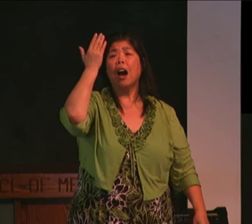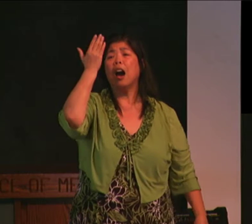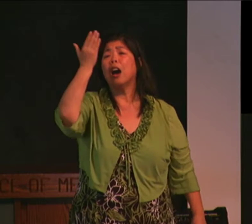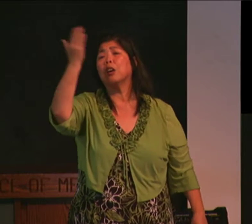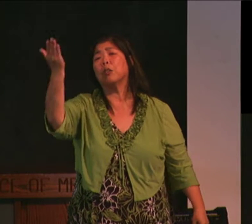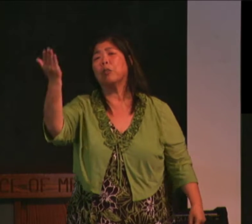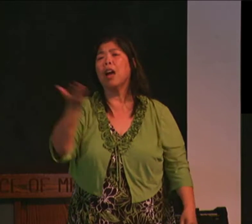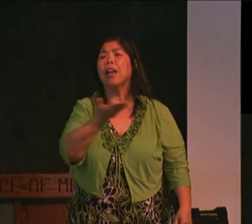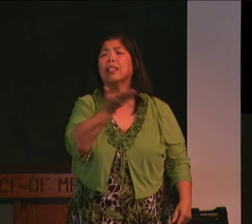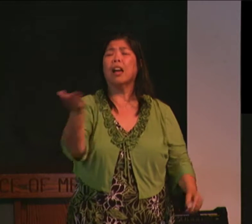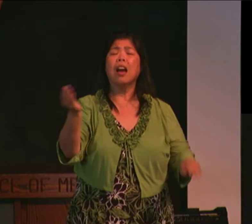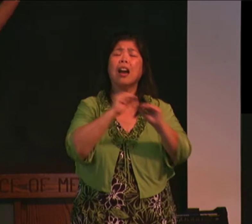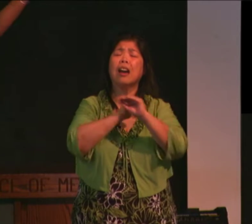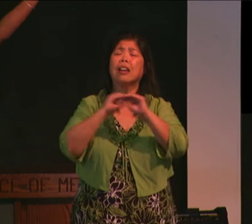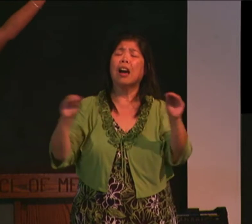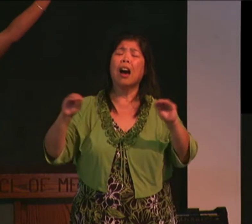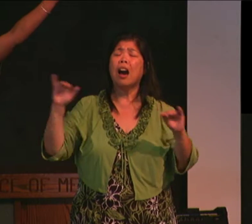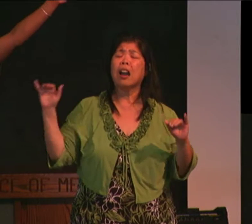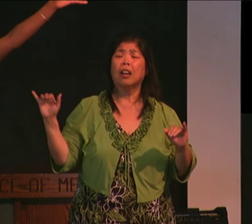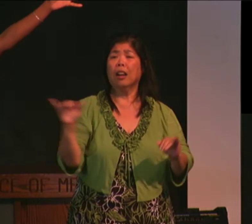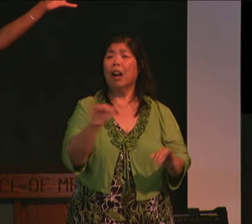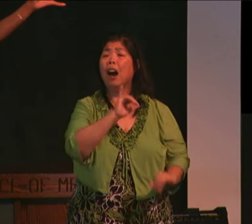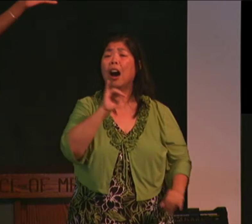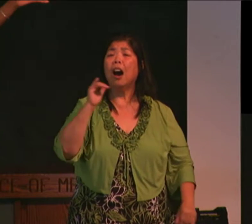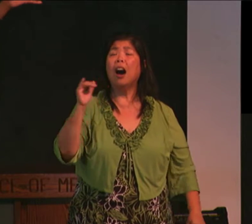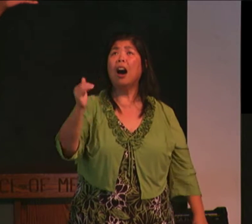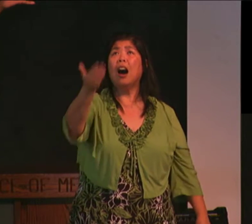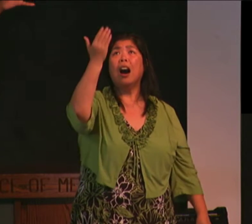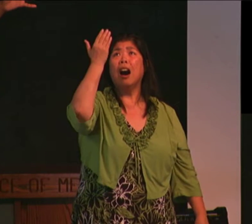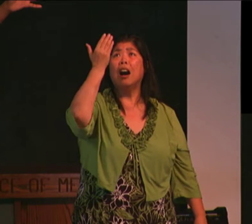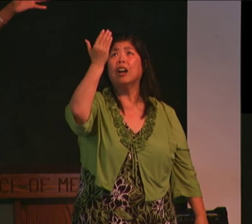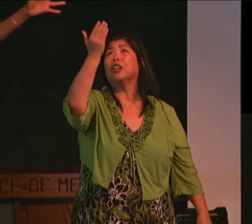you. There is none like you.